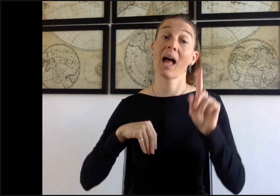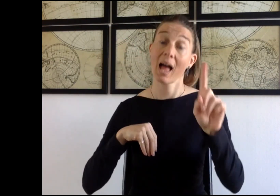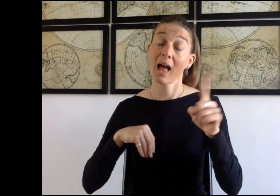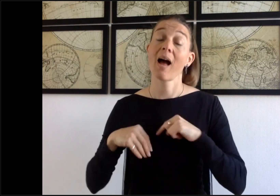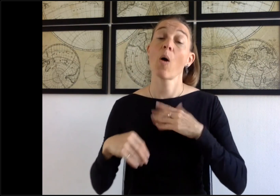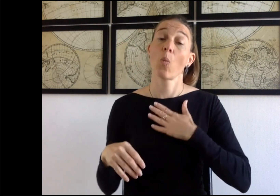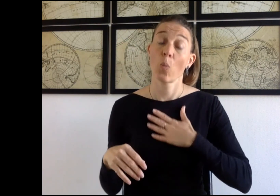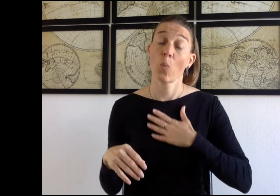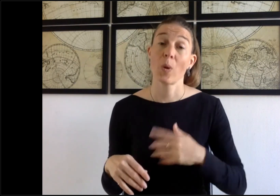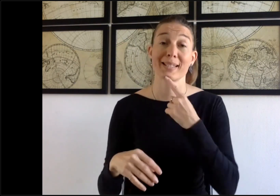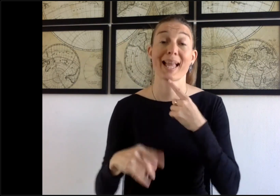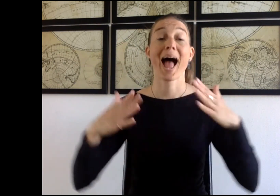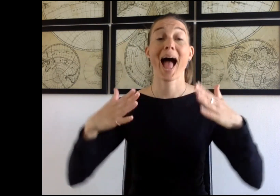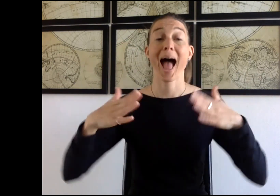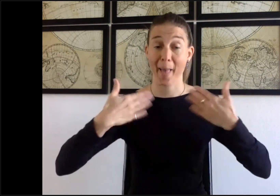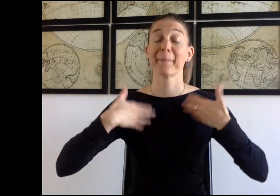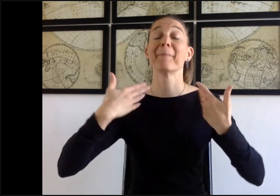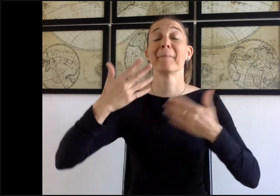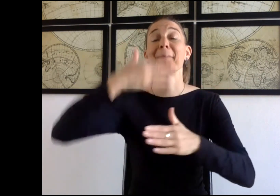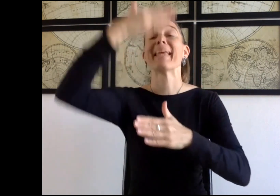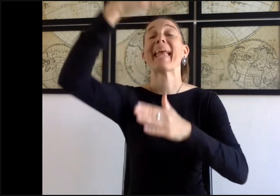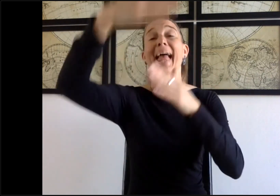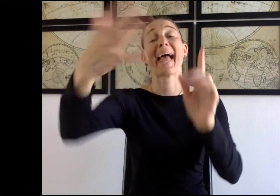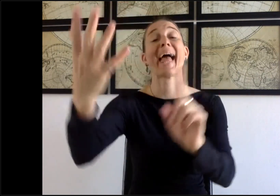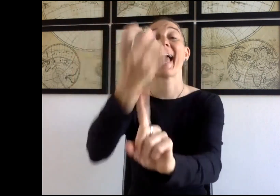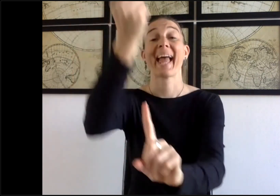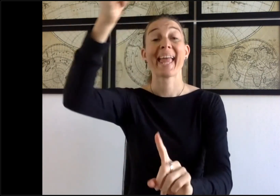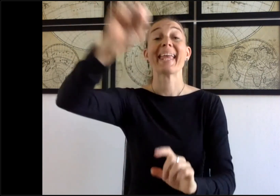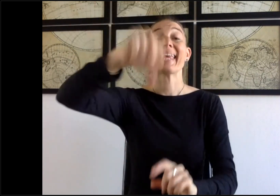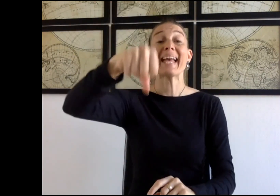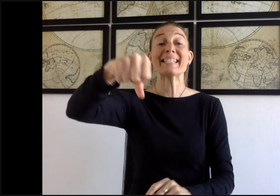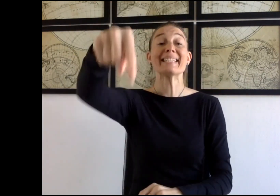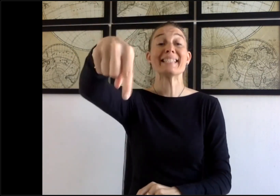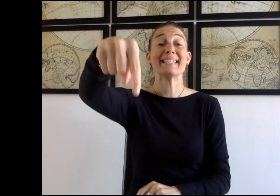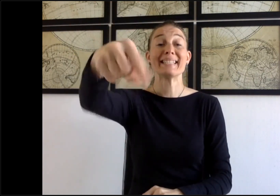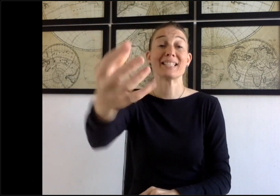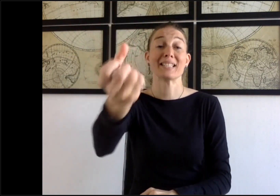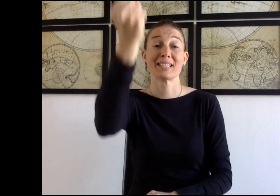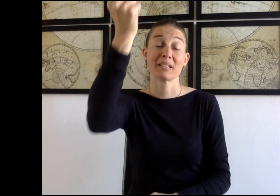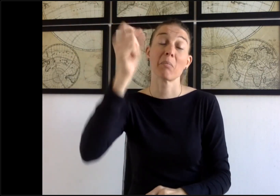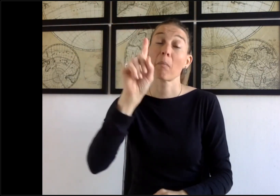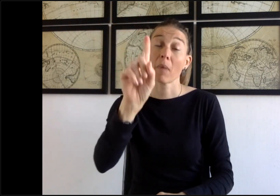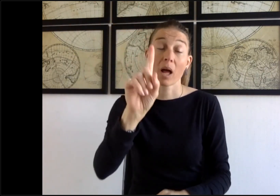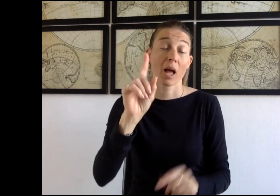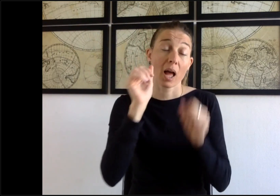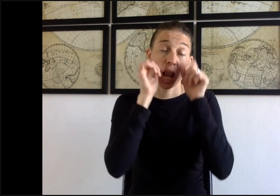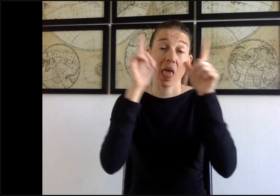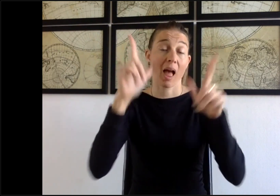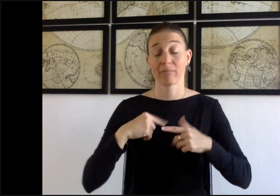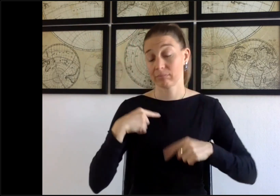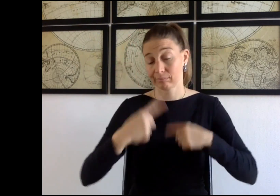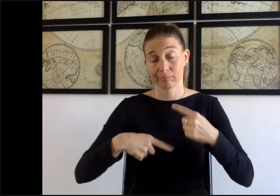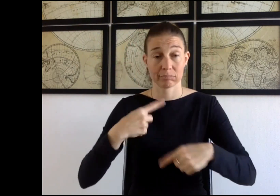end was there, but of course life continues, and when I